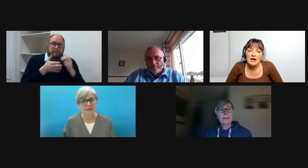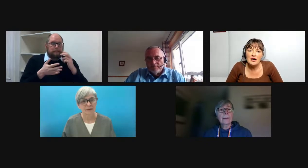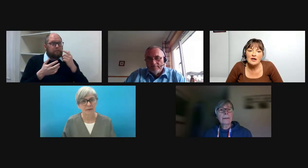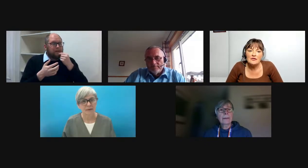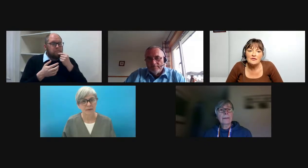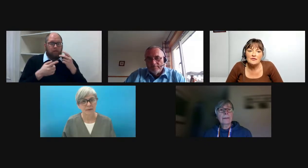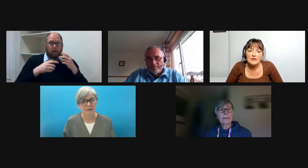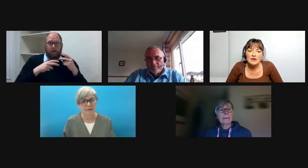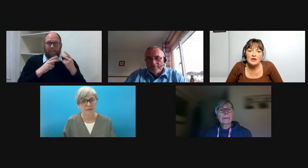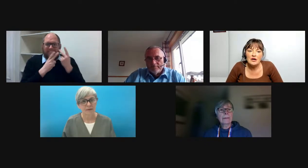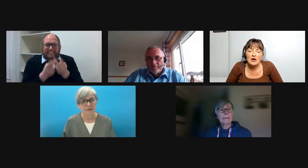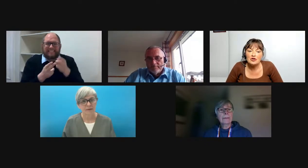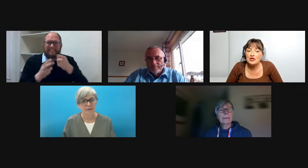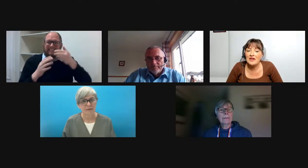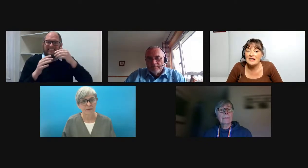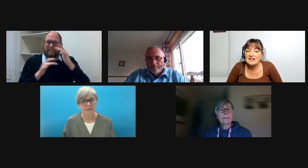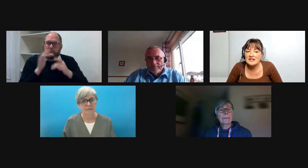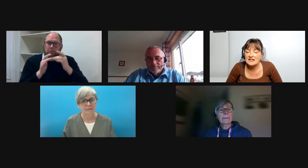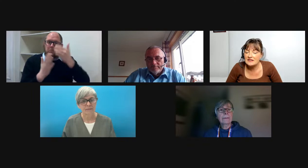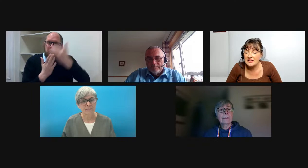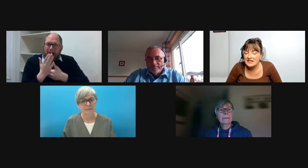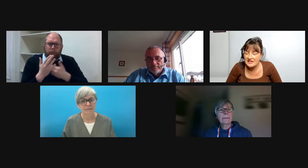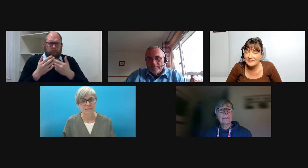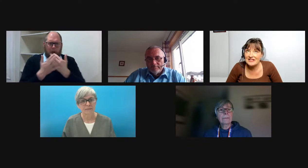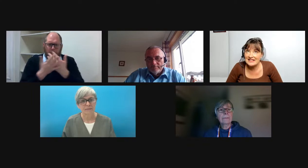Do you have any